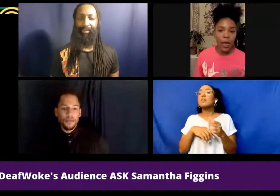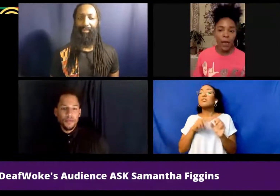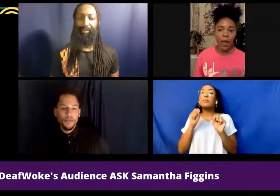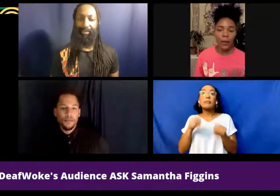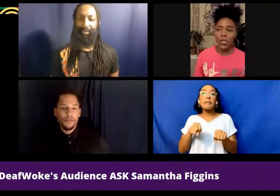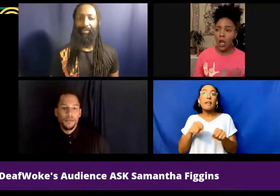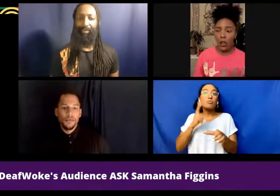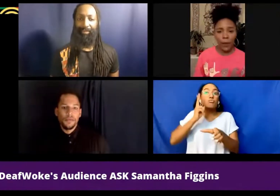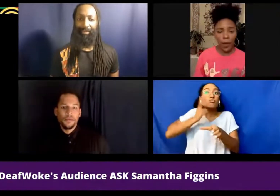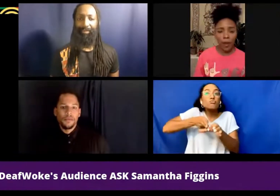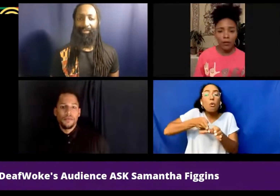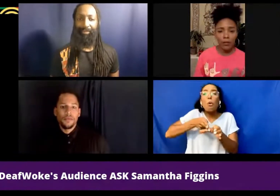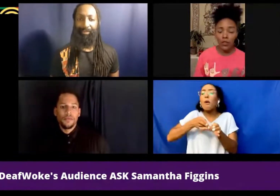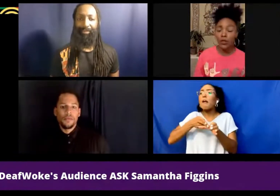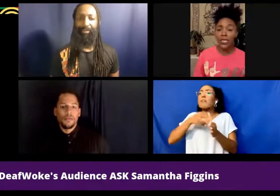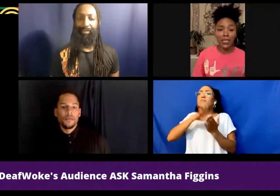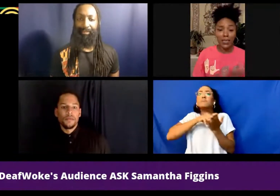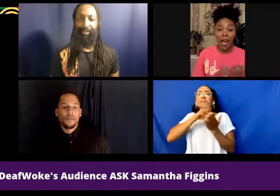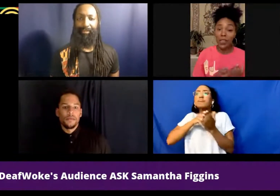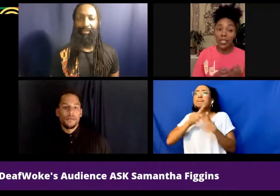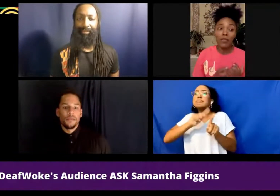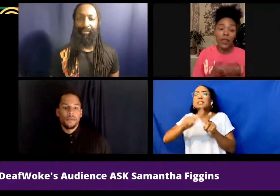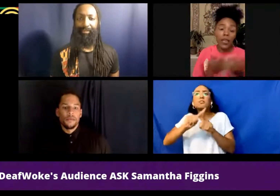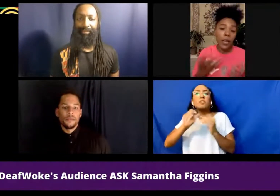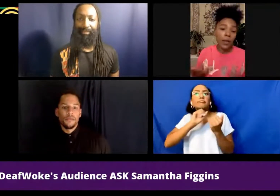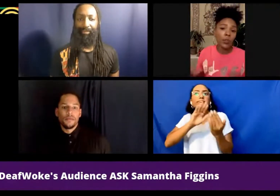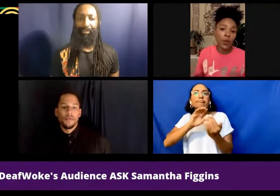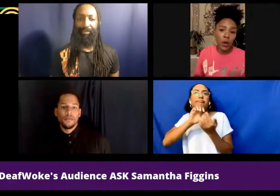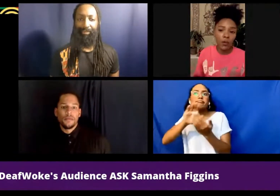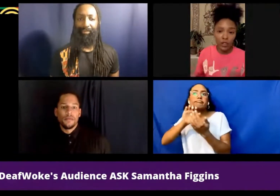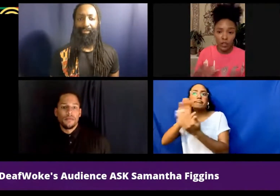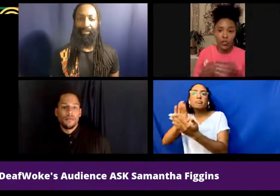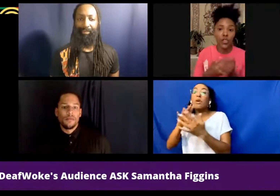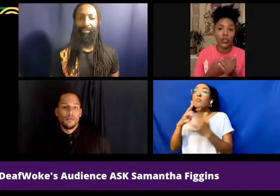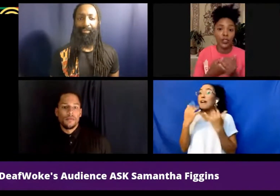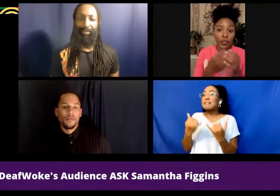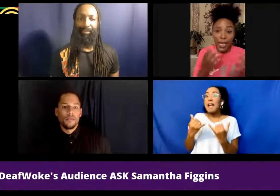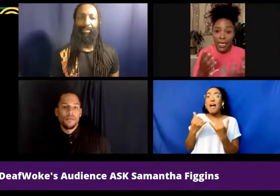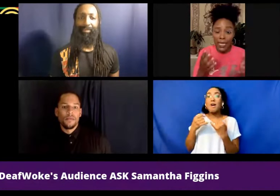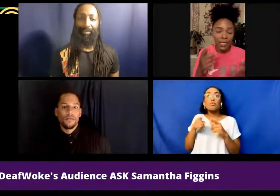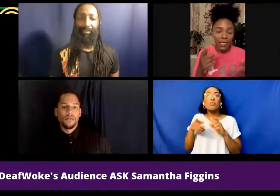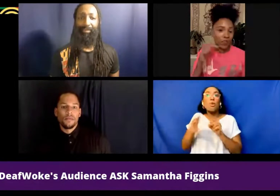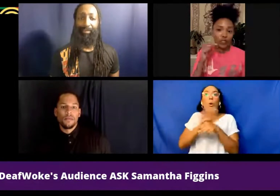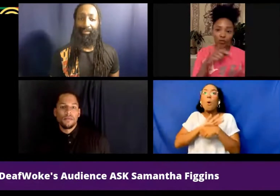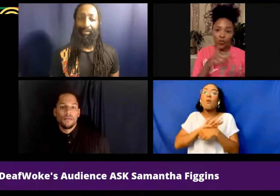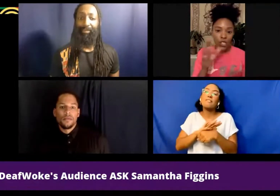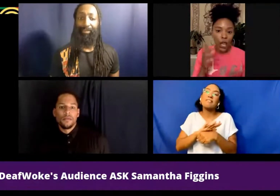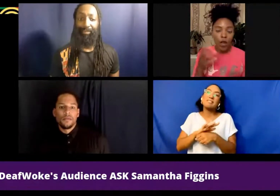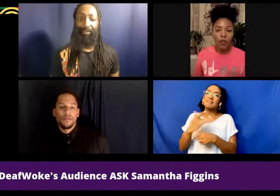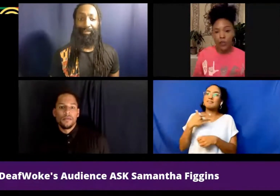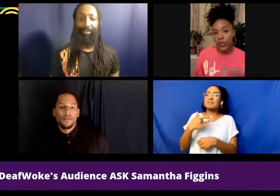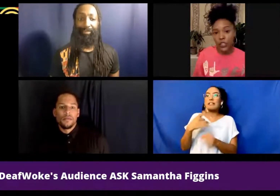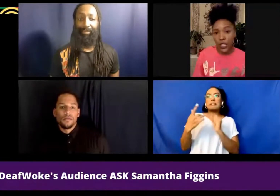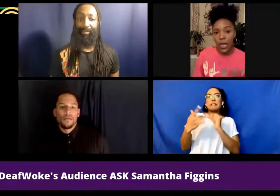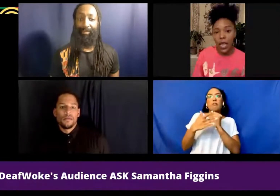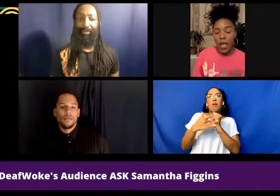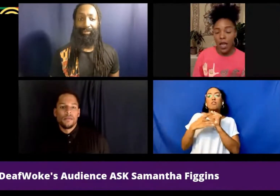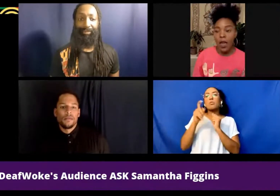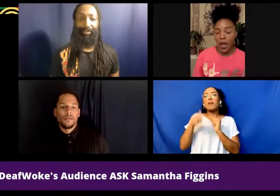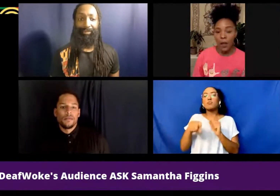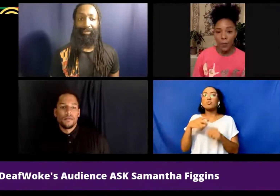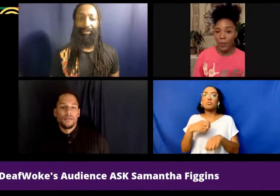learning. It's all about using, honestly, right now, because we're in COVID, using your device and just reaching out and